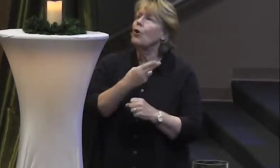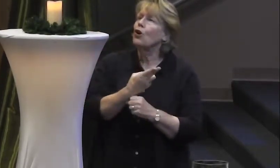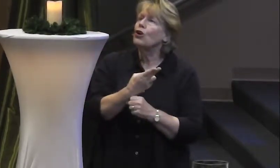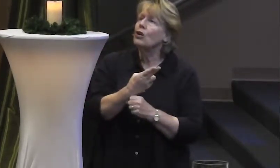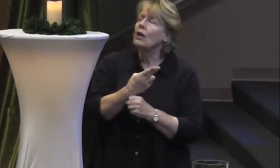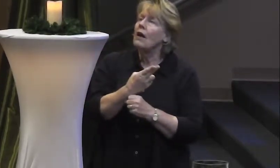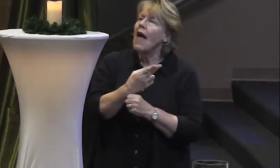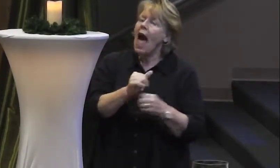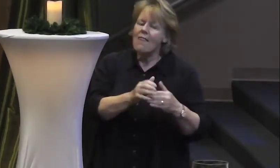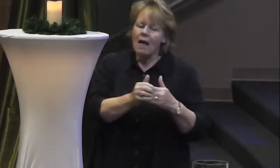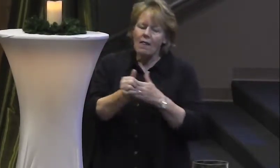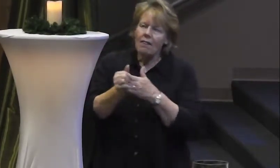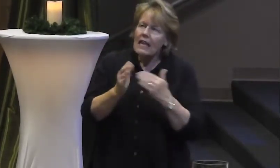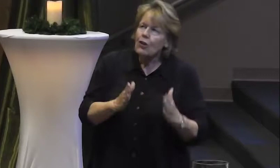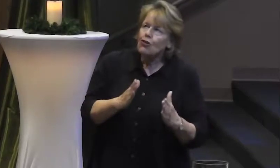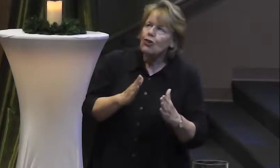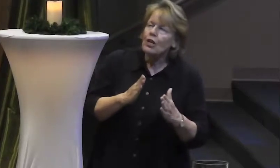displayed. Do comfort his family.